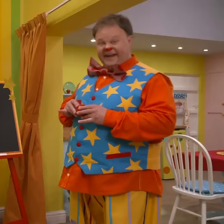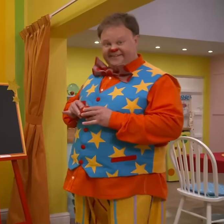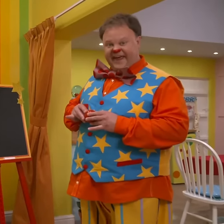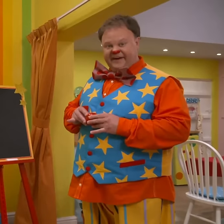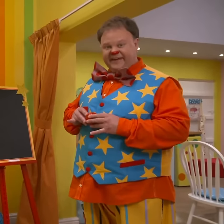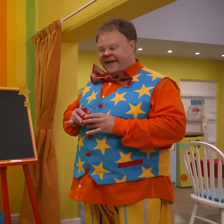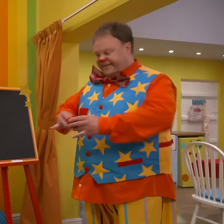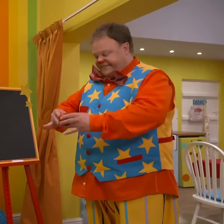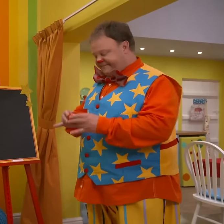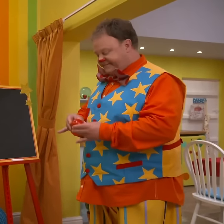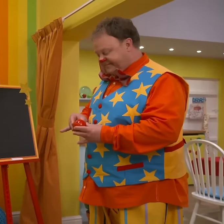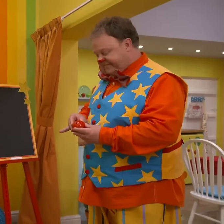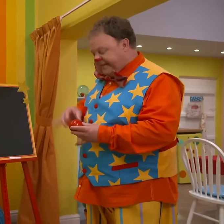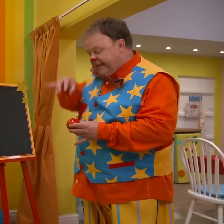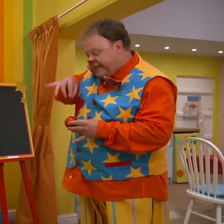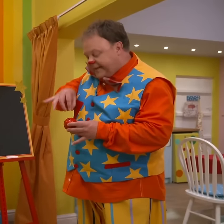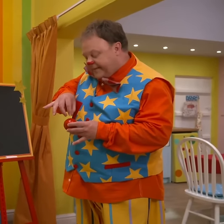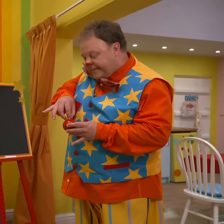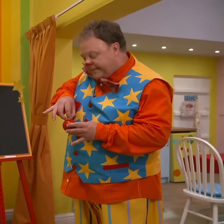Right, here we go.